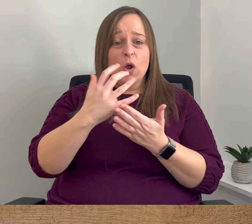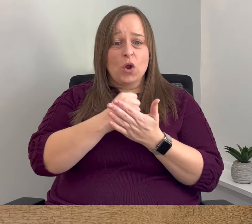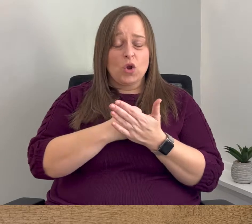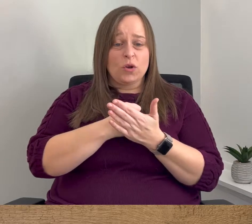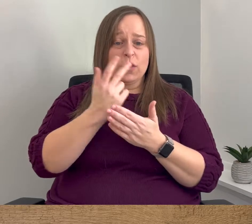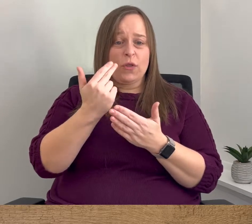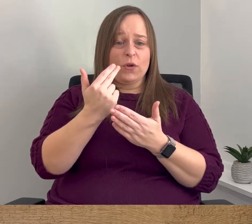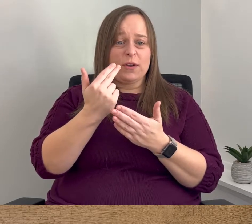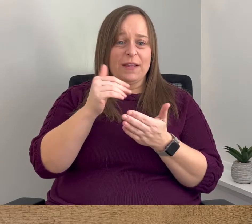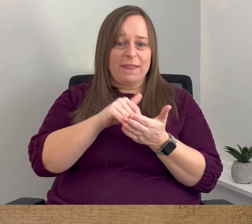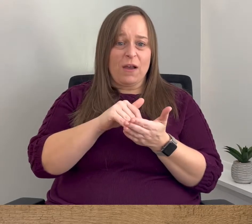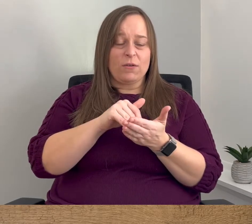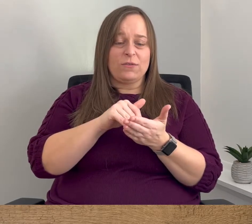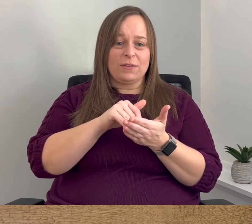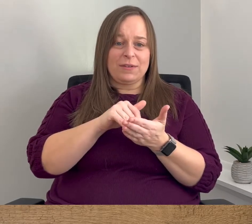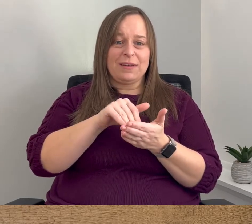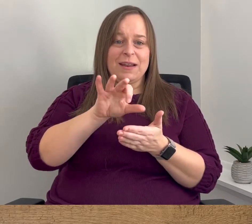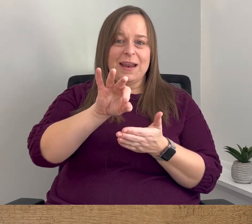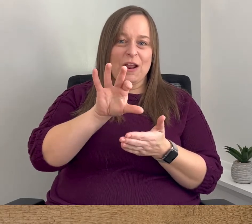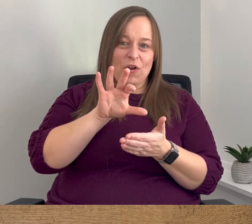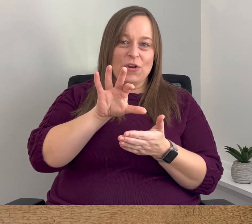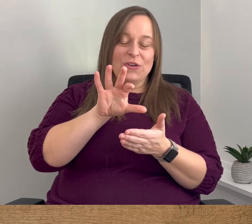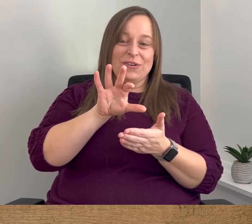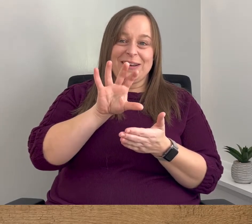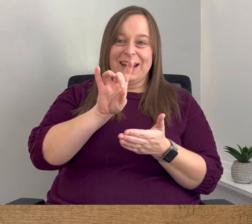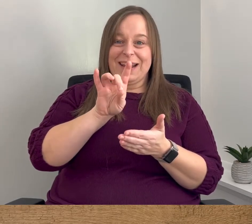So yeah, right now we've earned